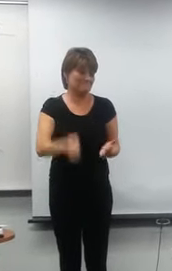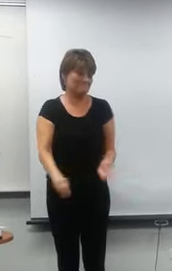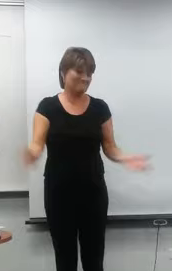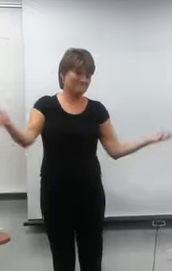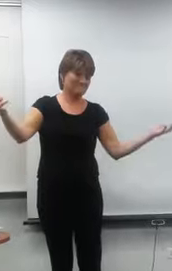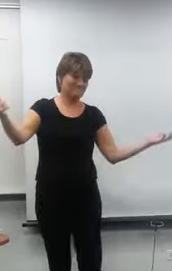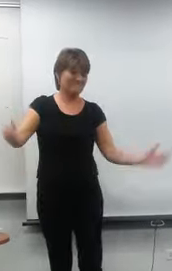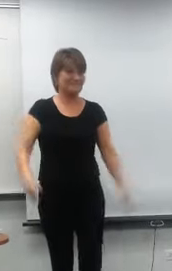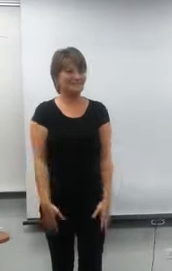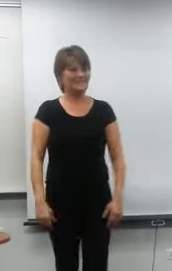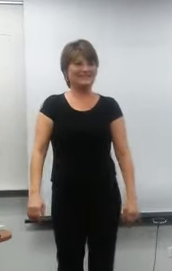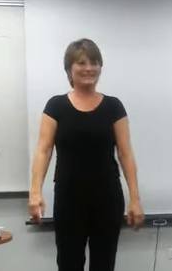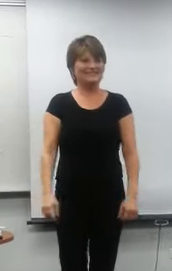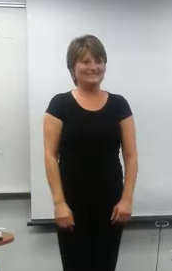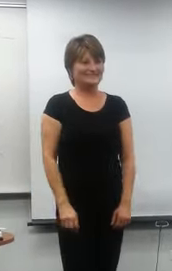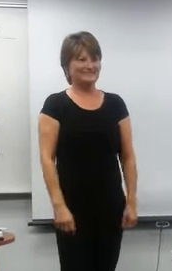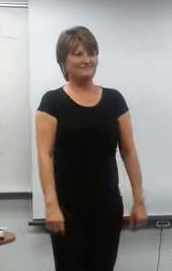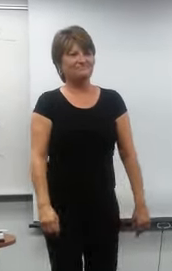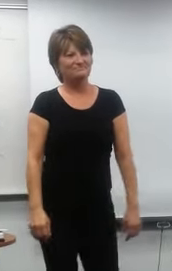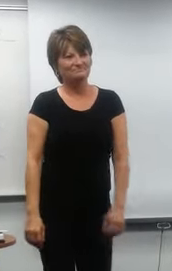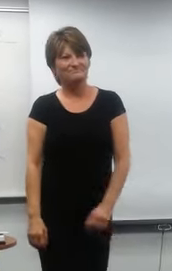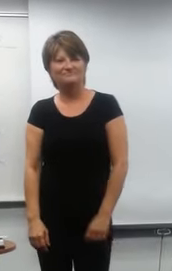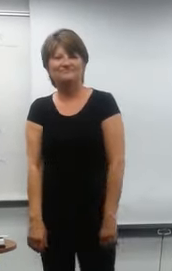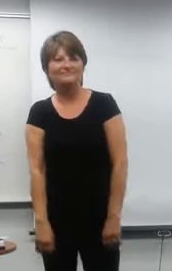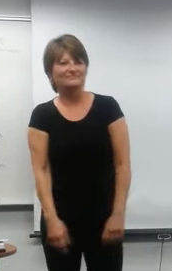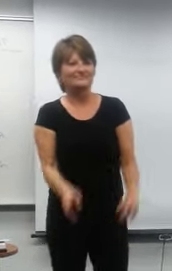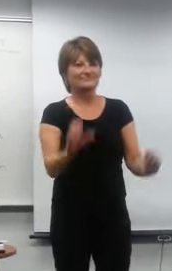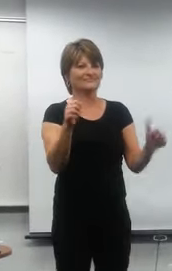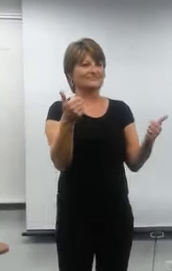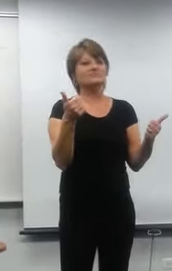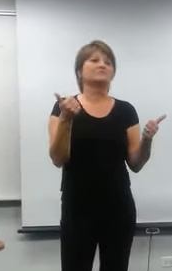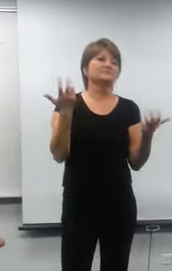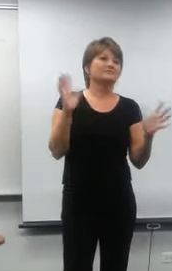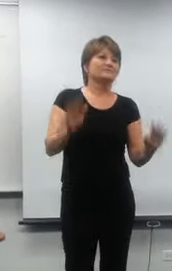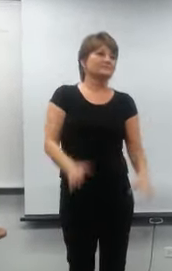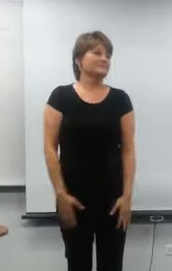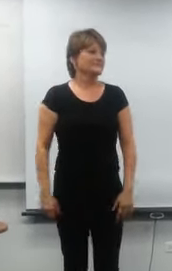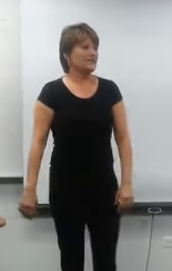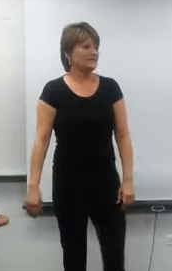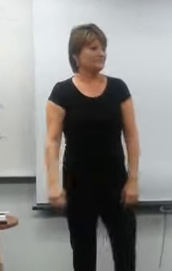happens, that's something that future students will get the benefit of. Done.